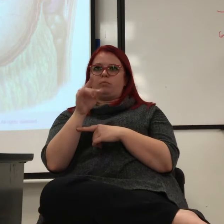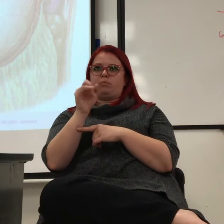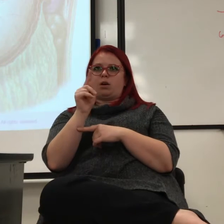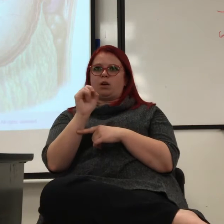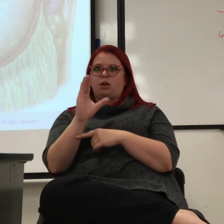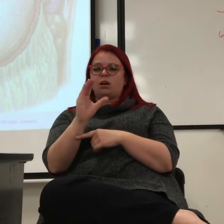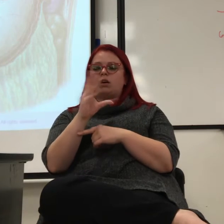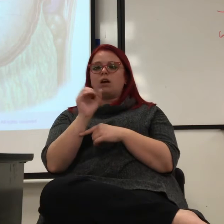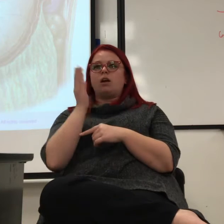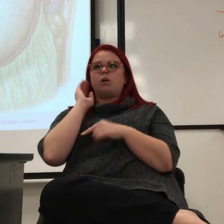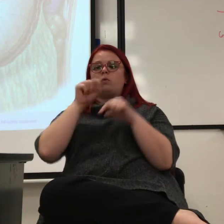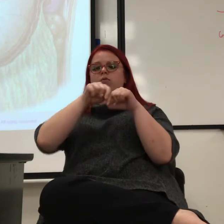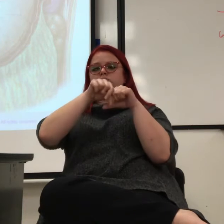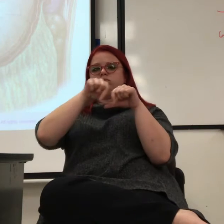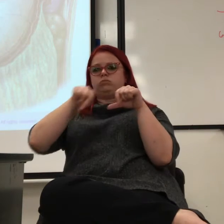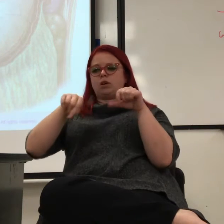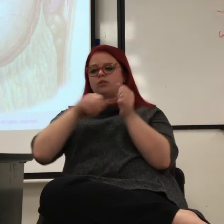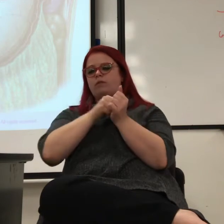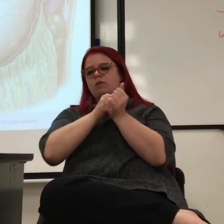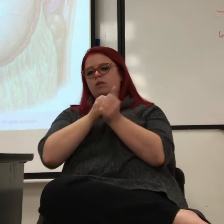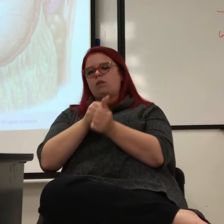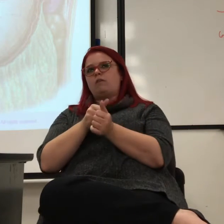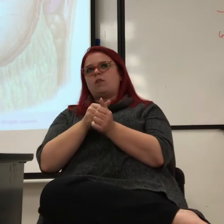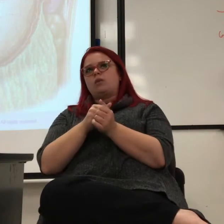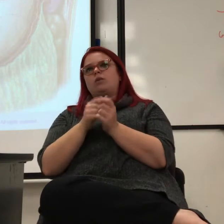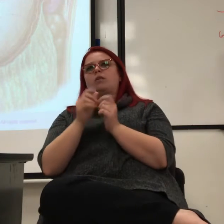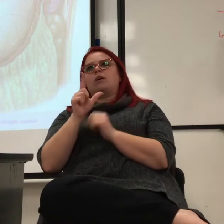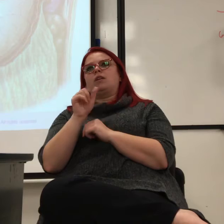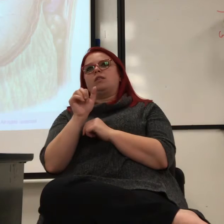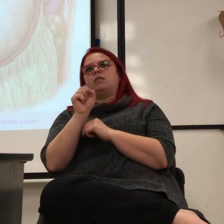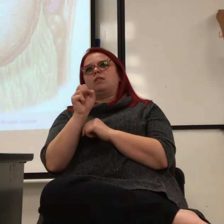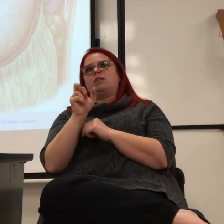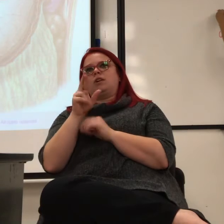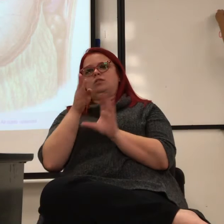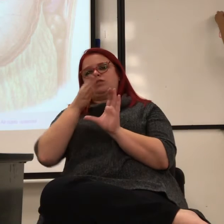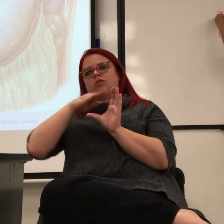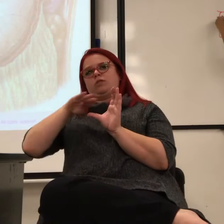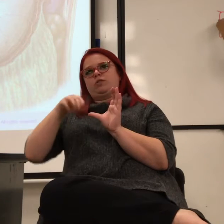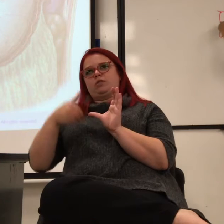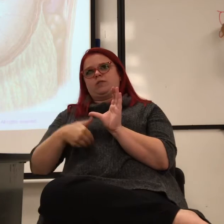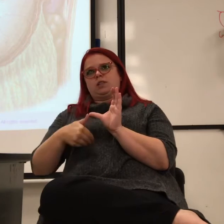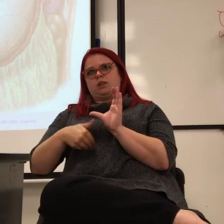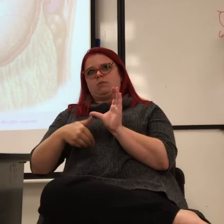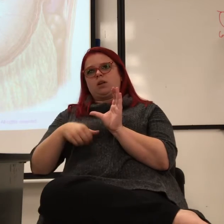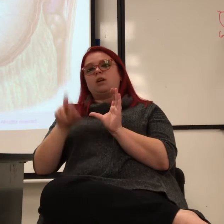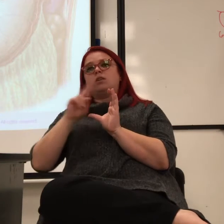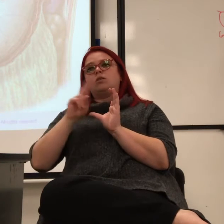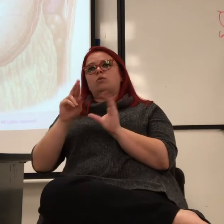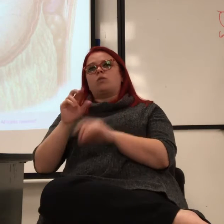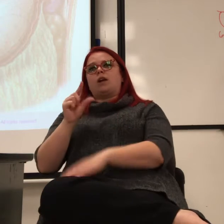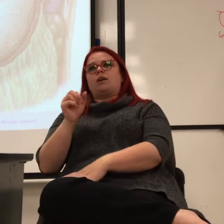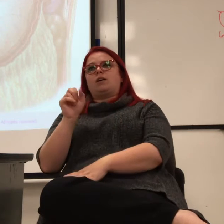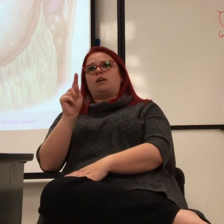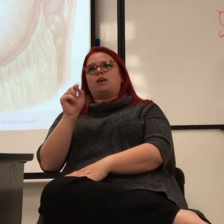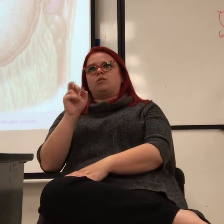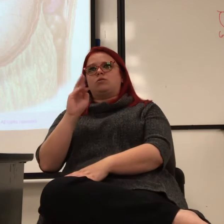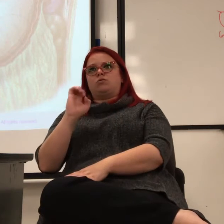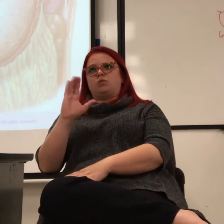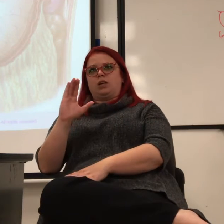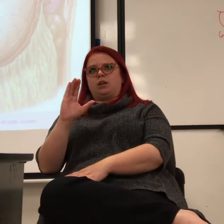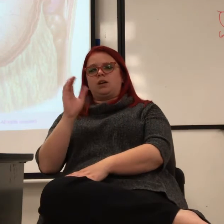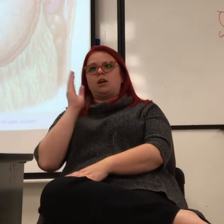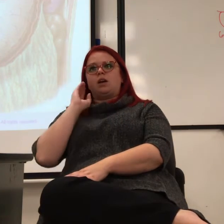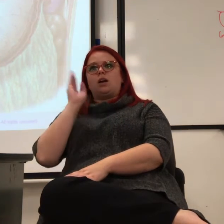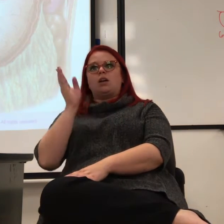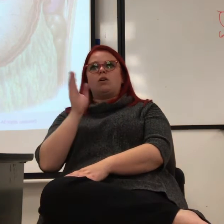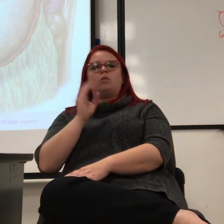branch off and follow the lesser curvature of the stomach. It's the right gastric. and it's going to anastomose with